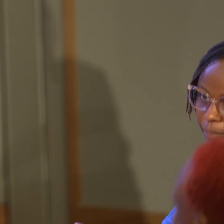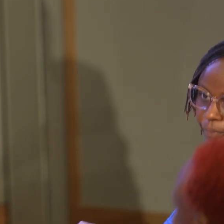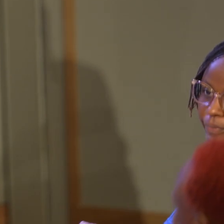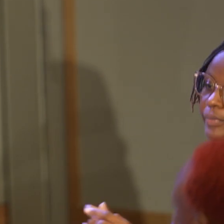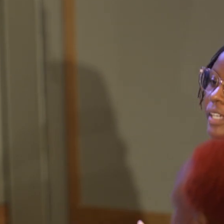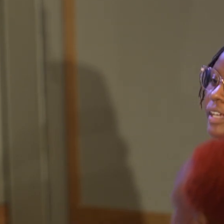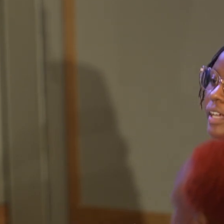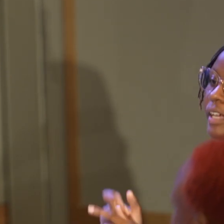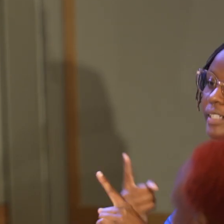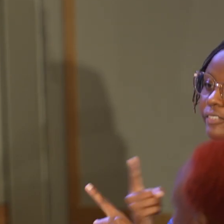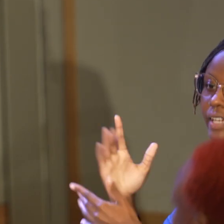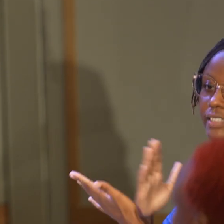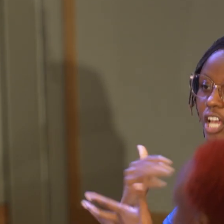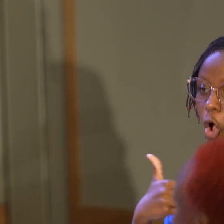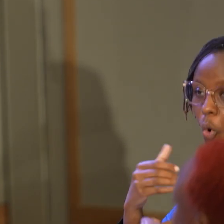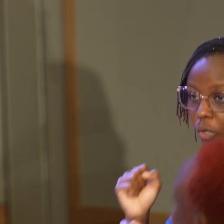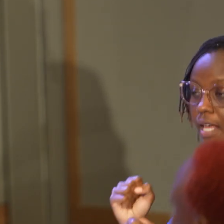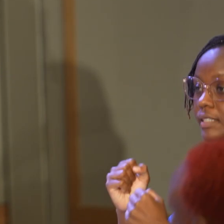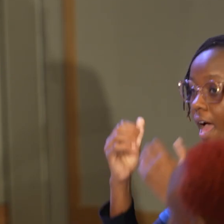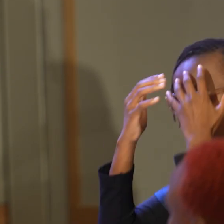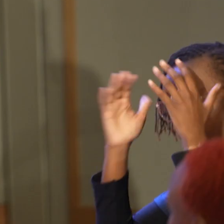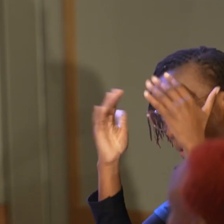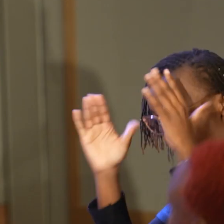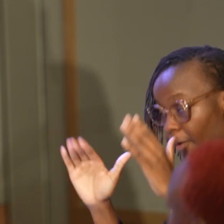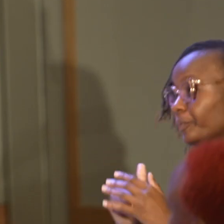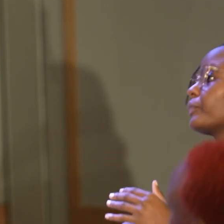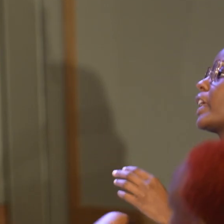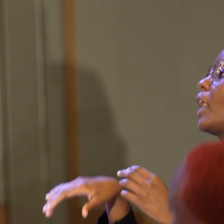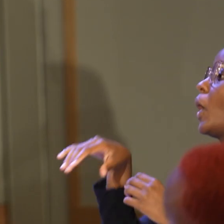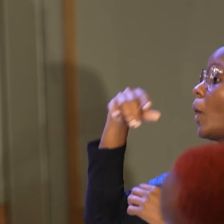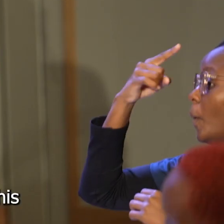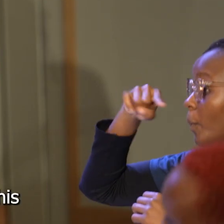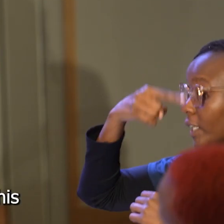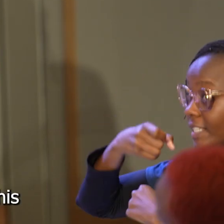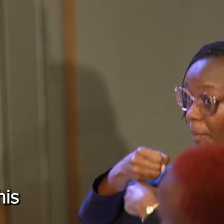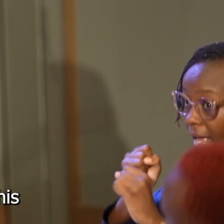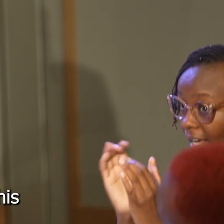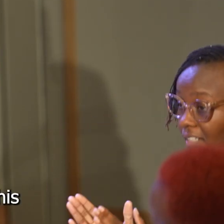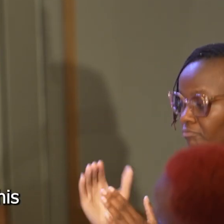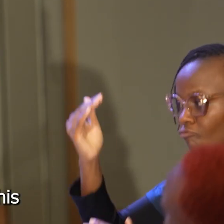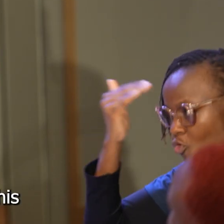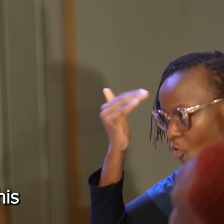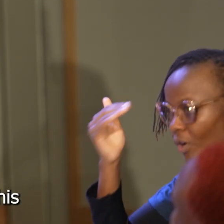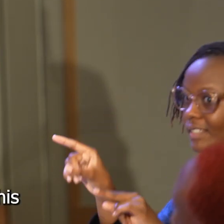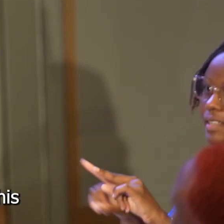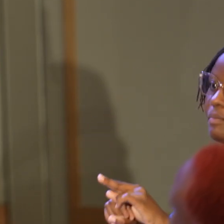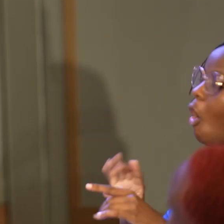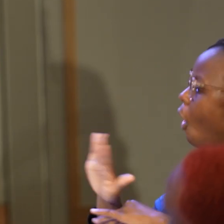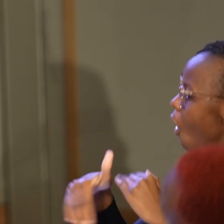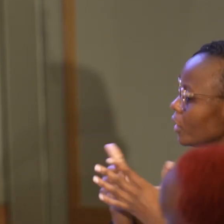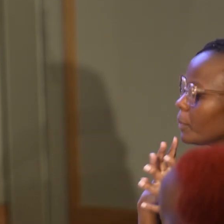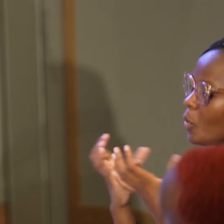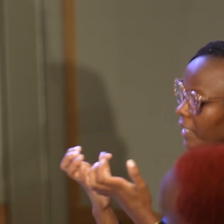the stakeholders are sensitized, the policymakers are made aware that they need to do